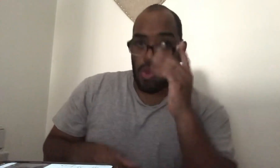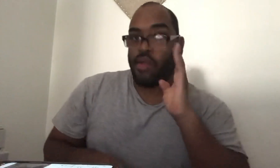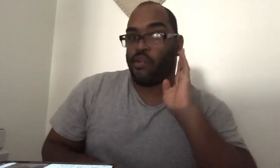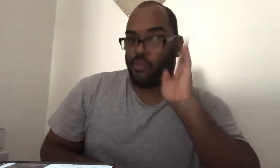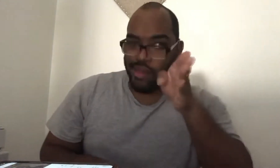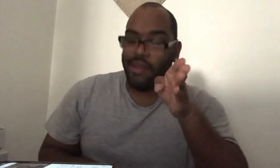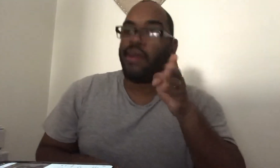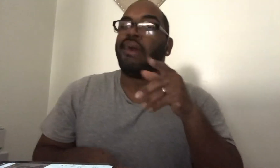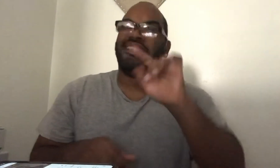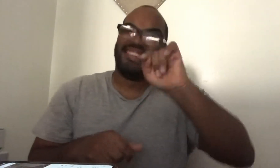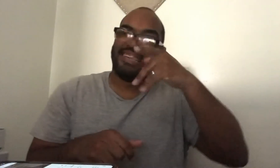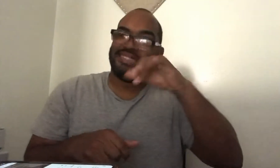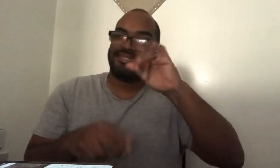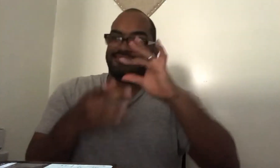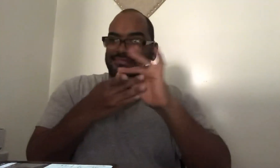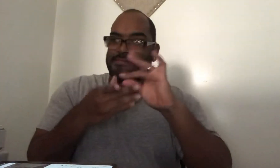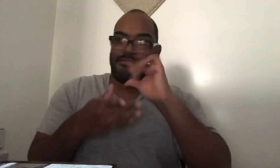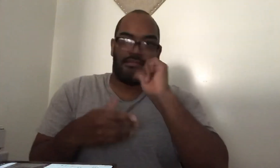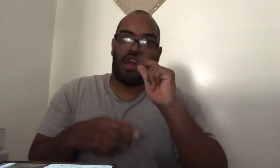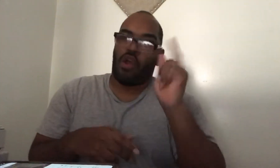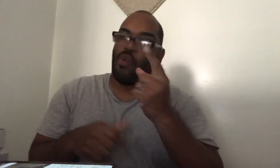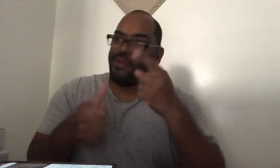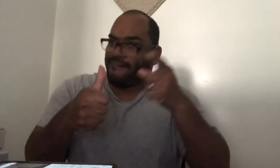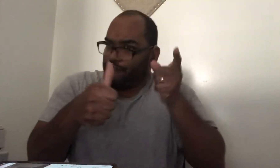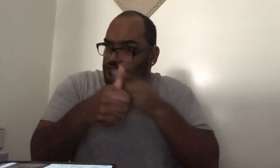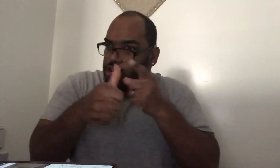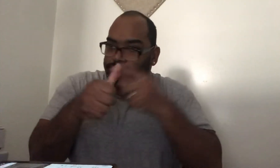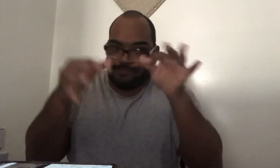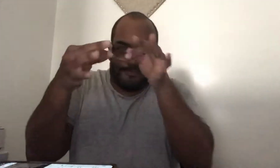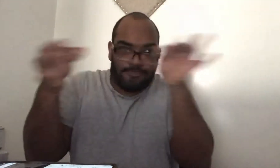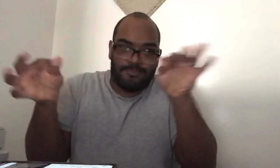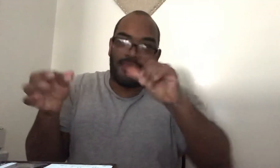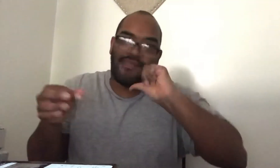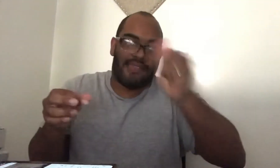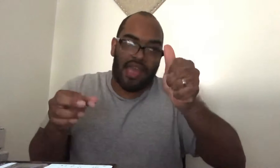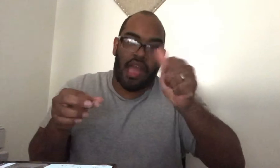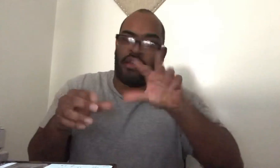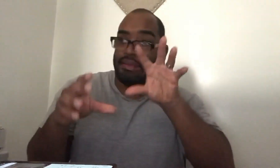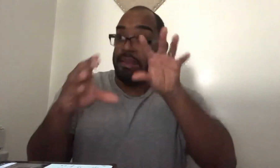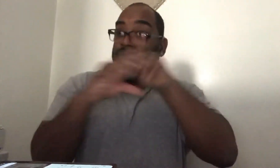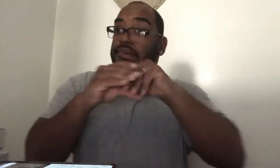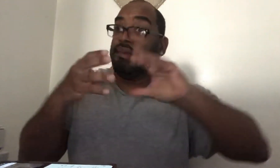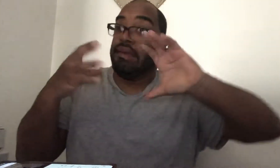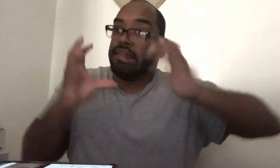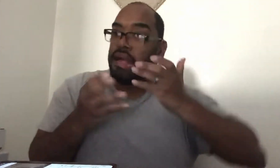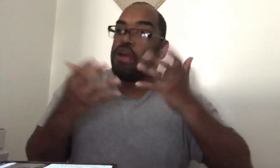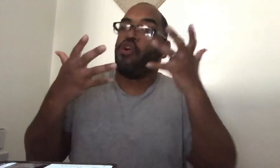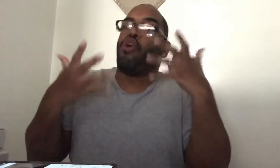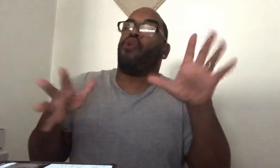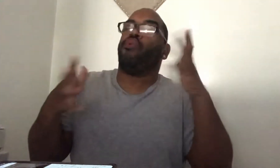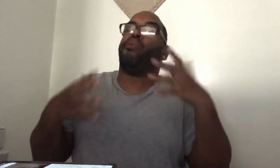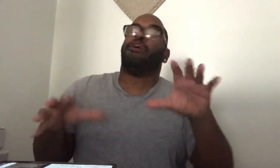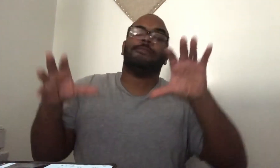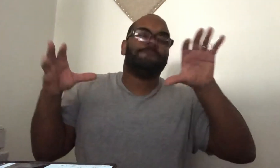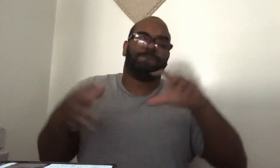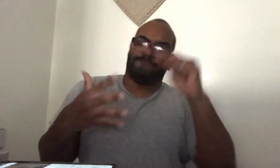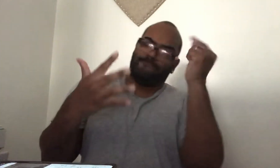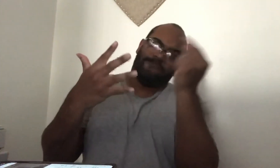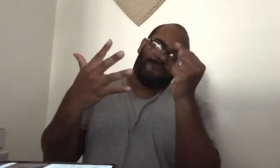thing that you write. We've been in class already doing the things that you do before you write a thesis statement. Thinking